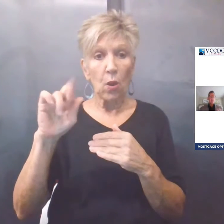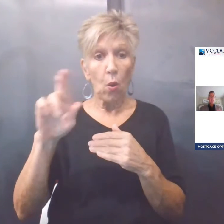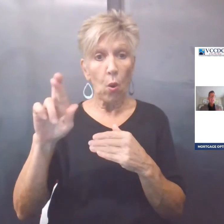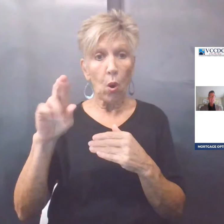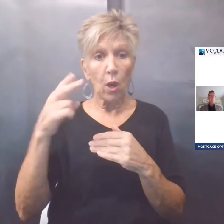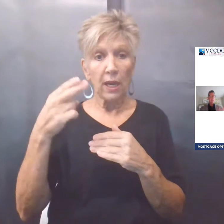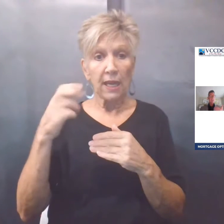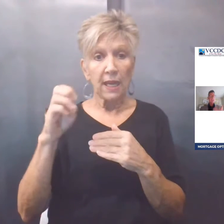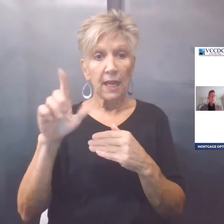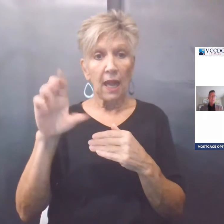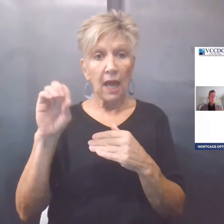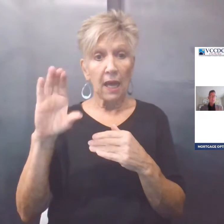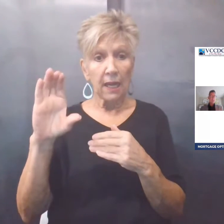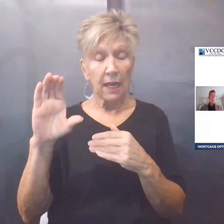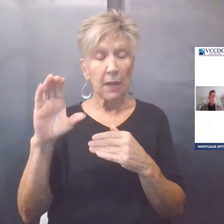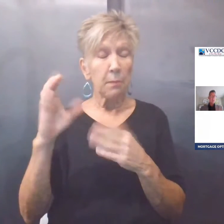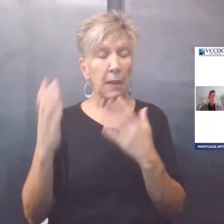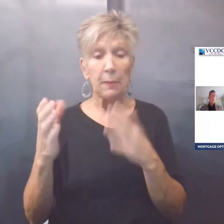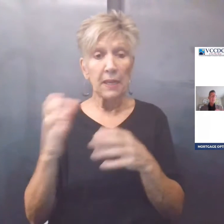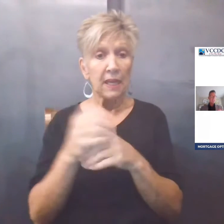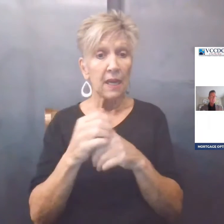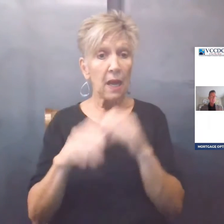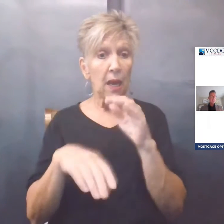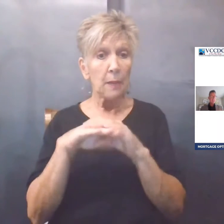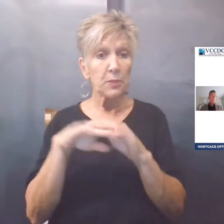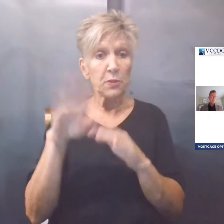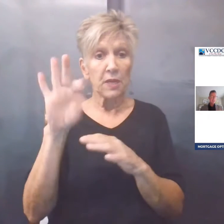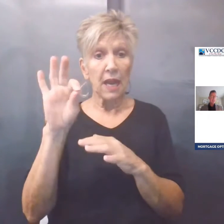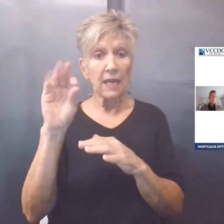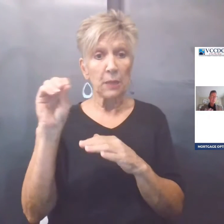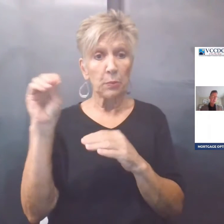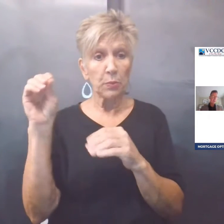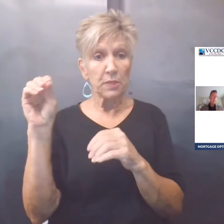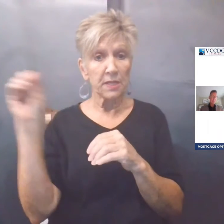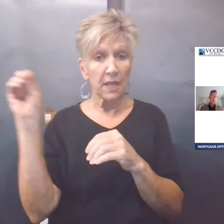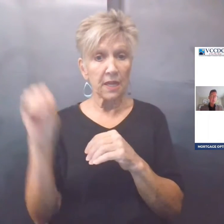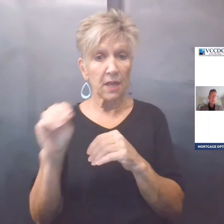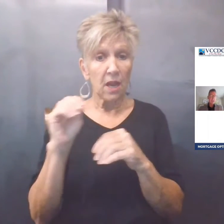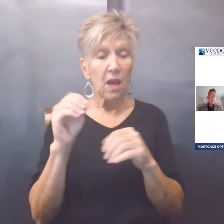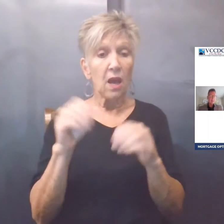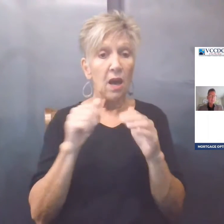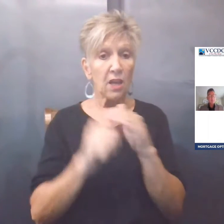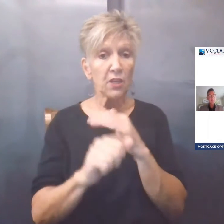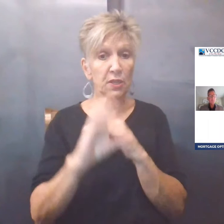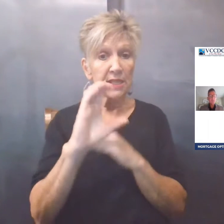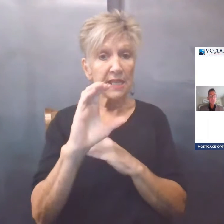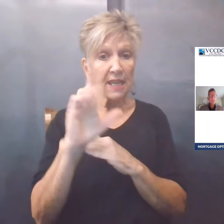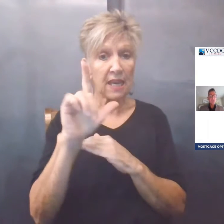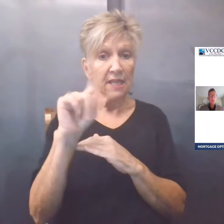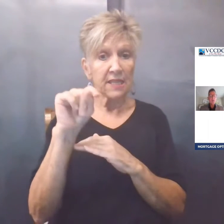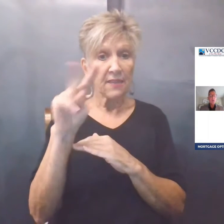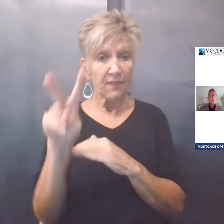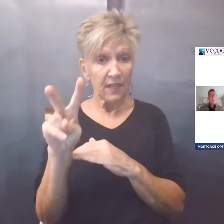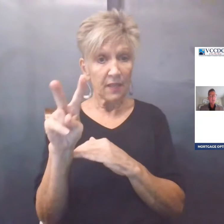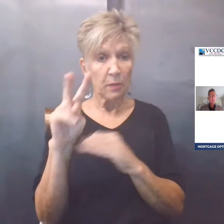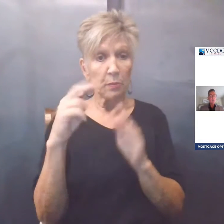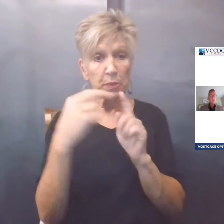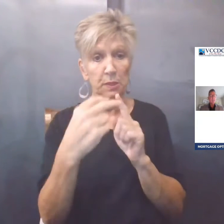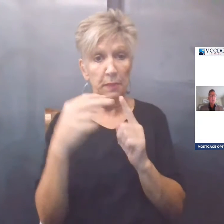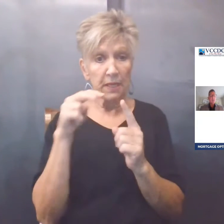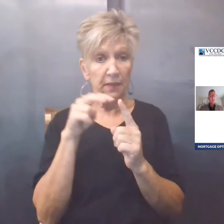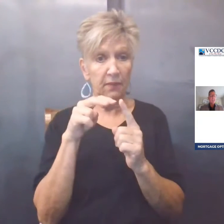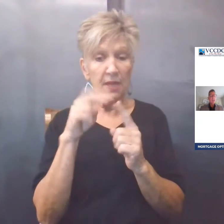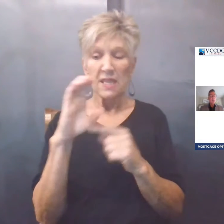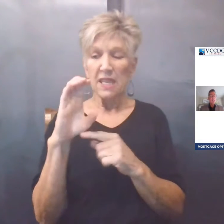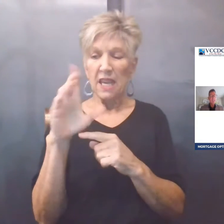and maybe access up to 90% under the CLTV perspective, which we're going to talk about right now. So